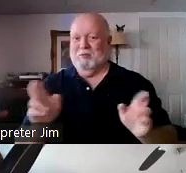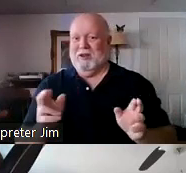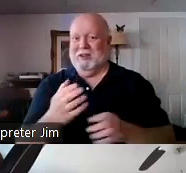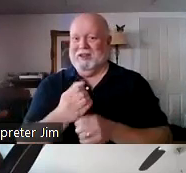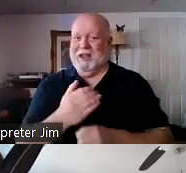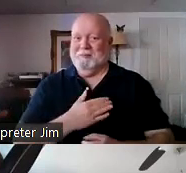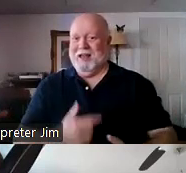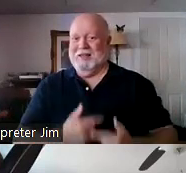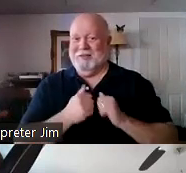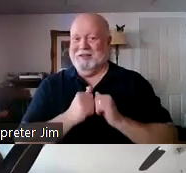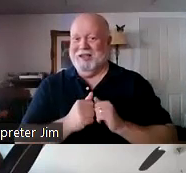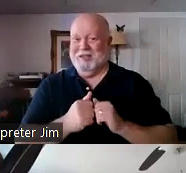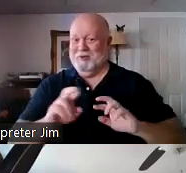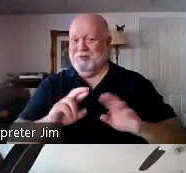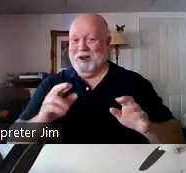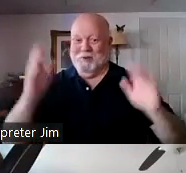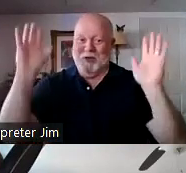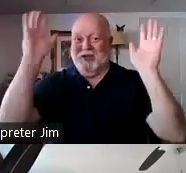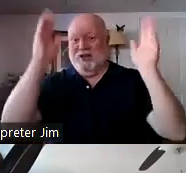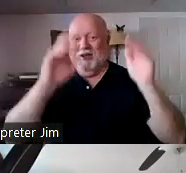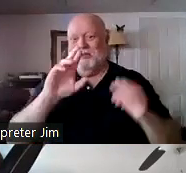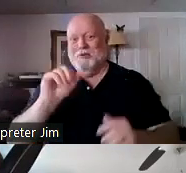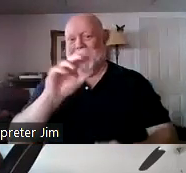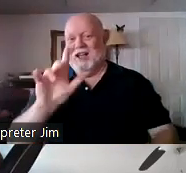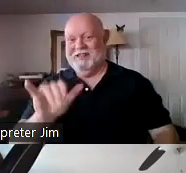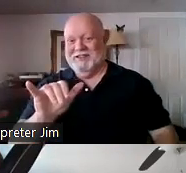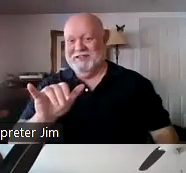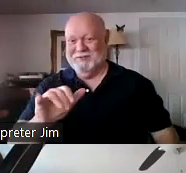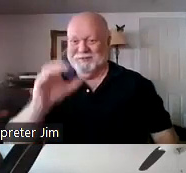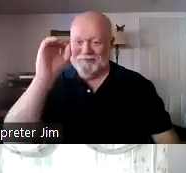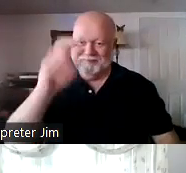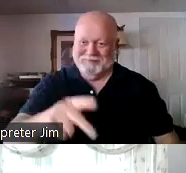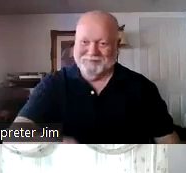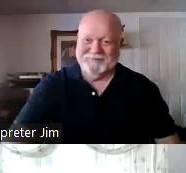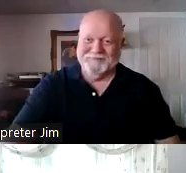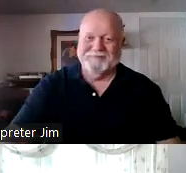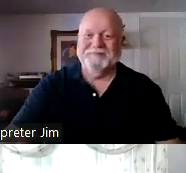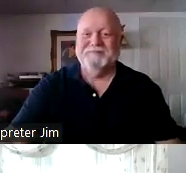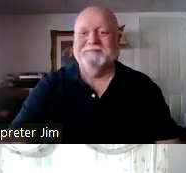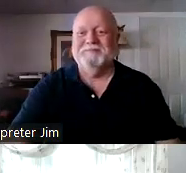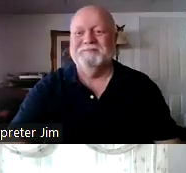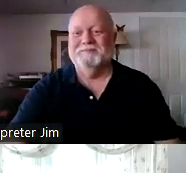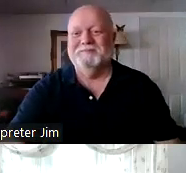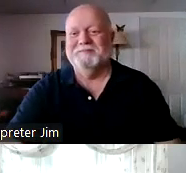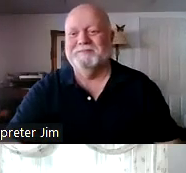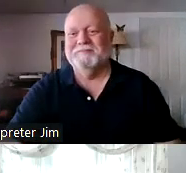for this rally. So long.